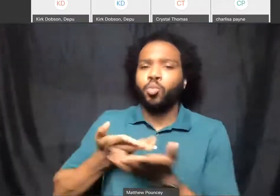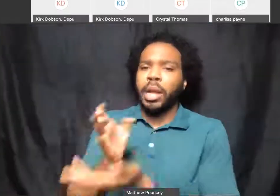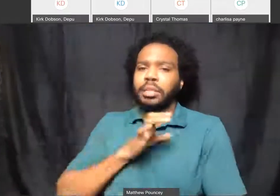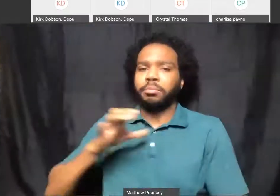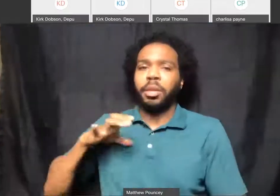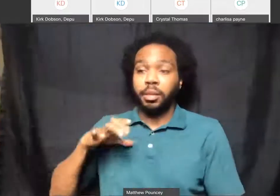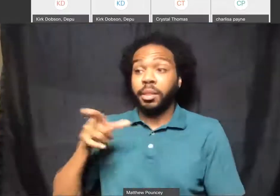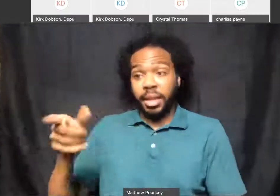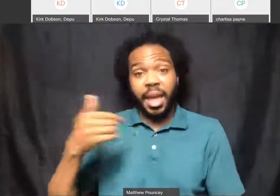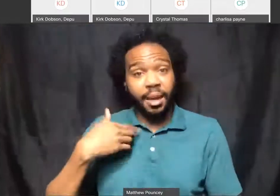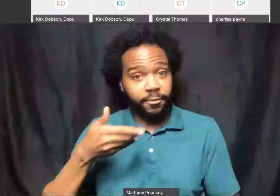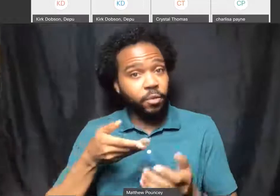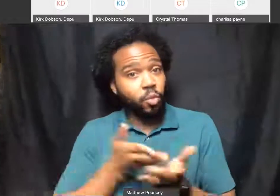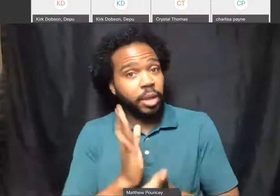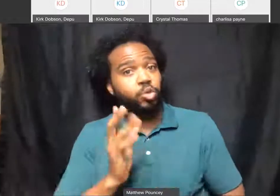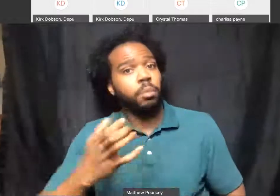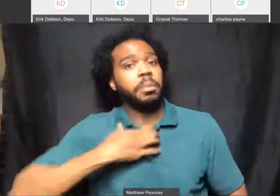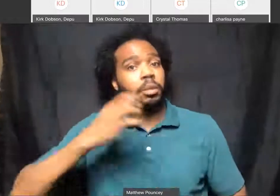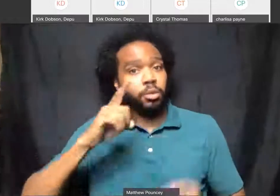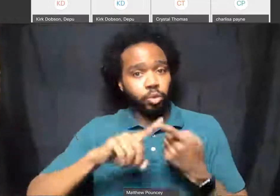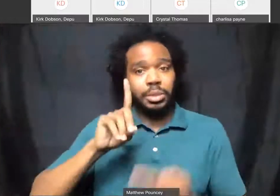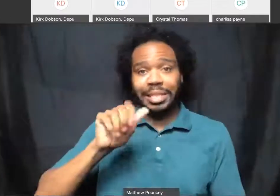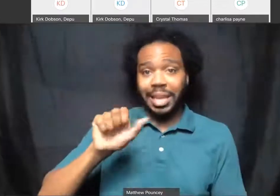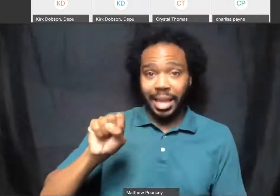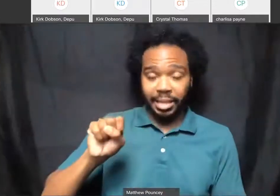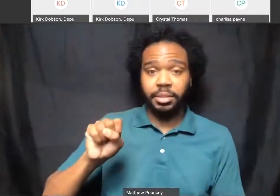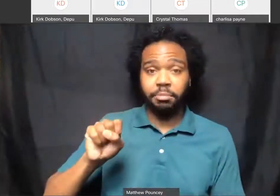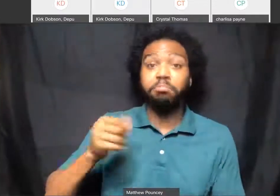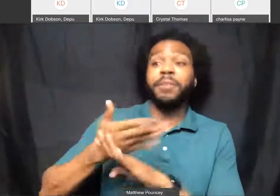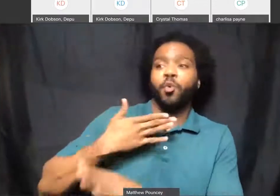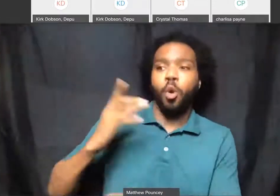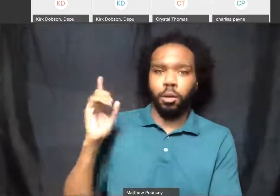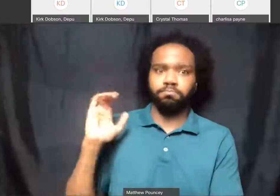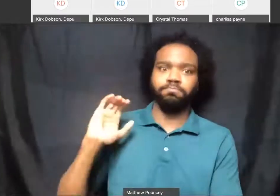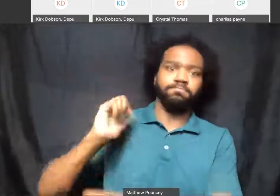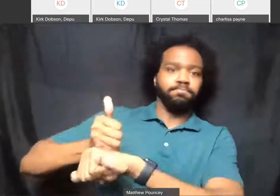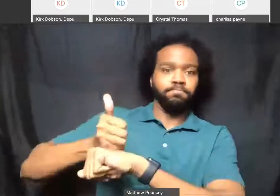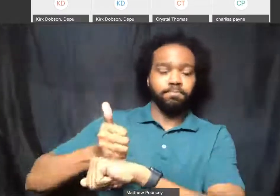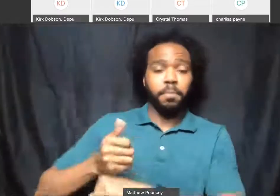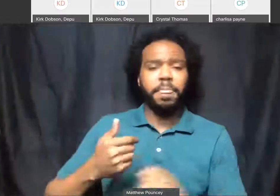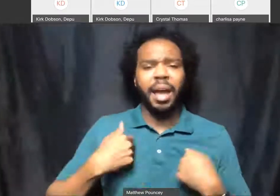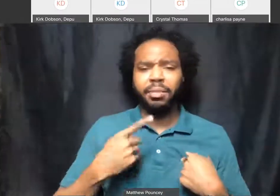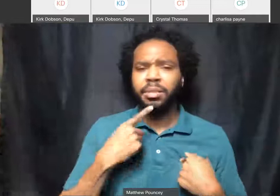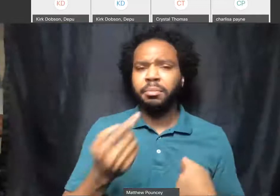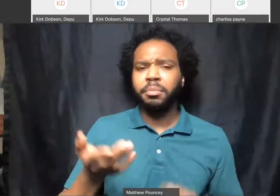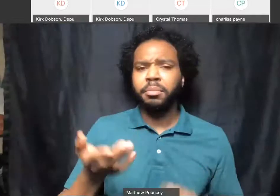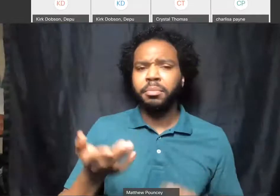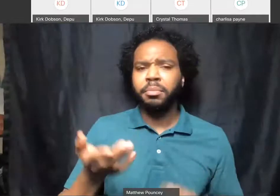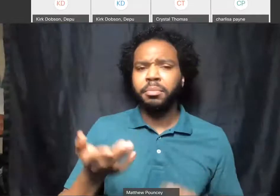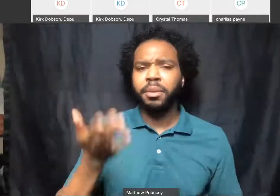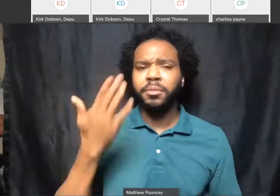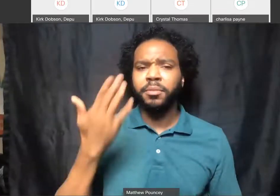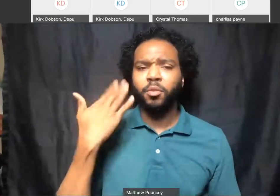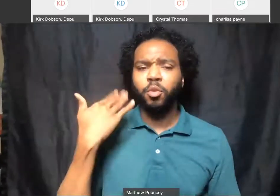Human Rights Advisory Committee before it's implemented. You know, I've said before, I really appreciate the steps